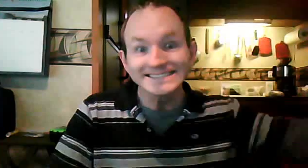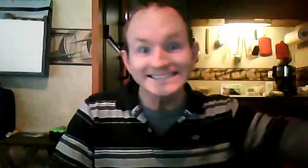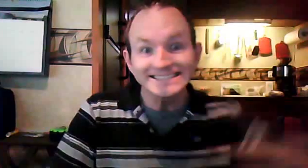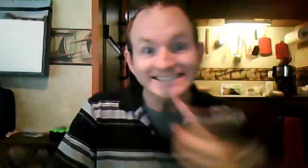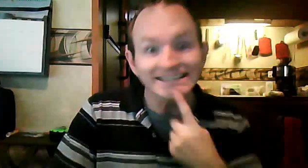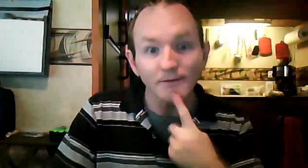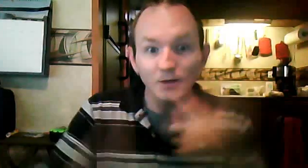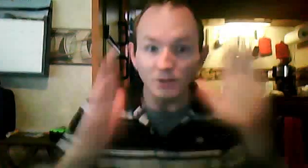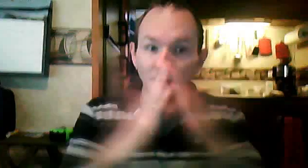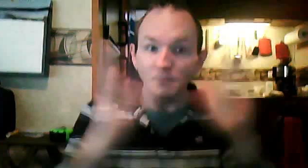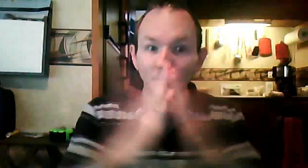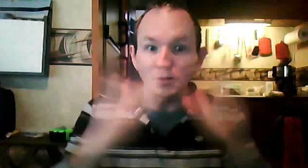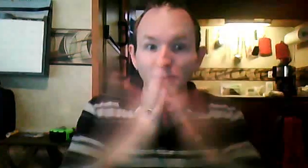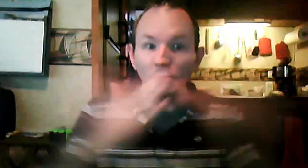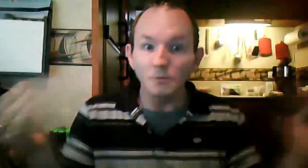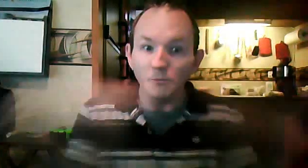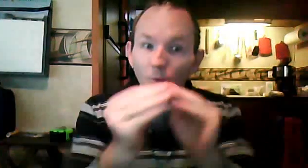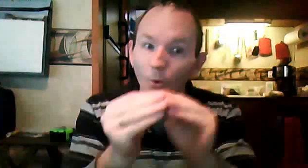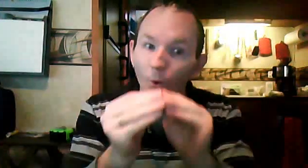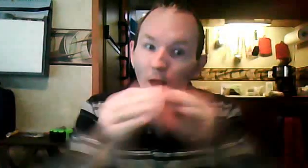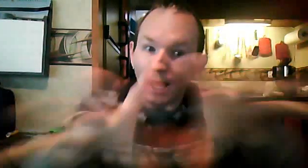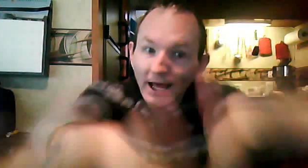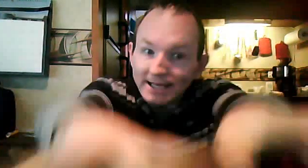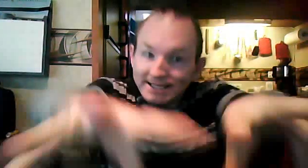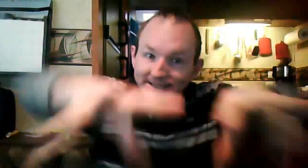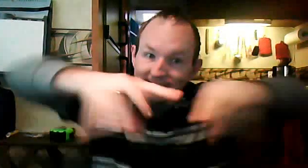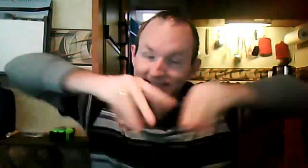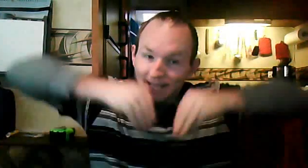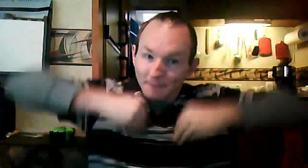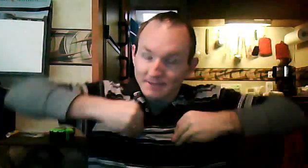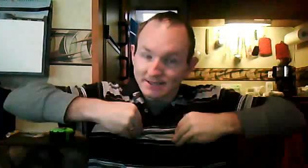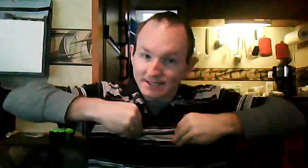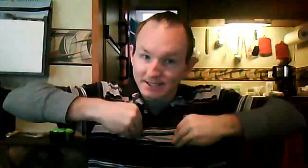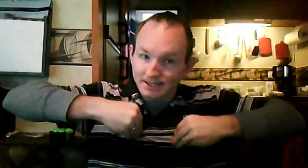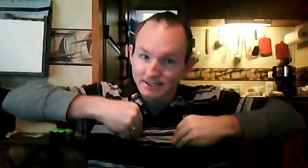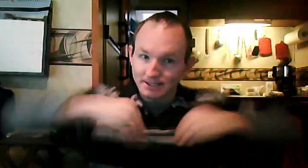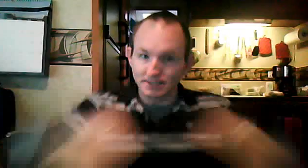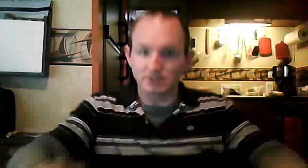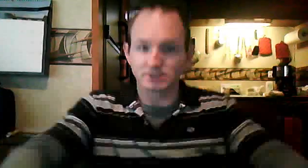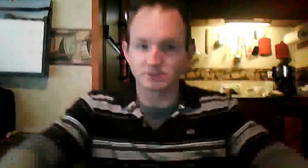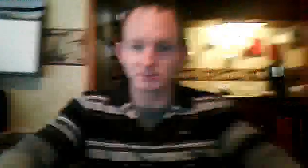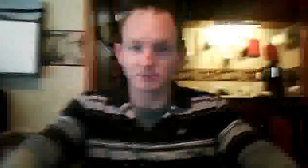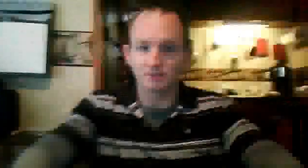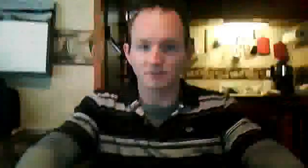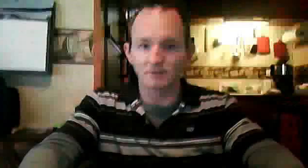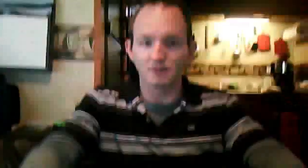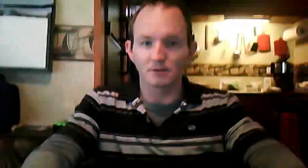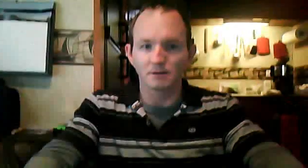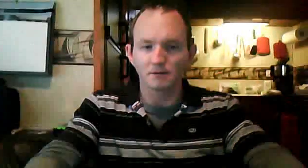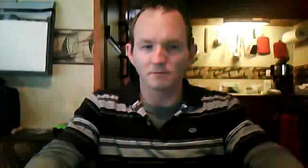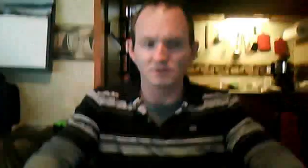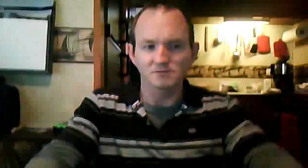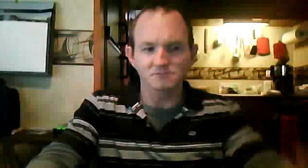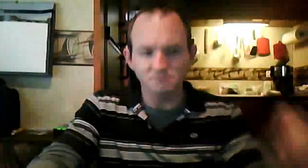make sense she ran to her car and i remember driving thinking attack i mean i'm thinking we're gonna take her to the hospital she's gonna be okay